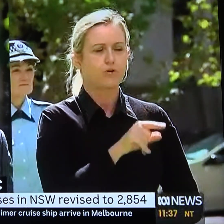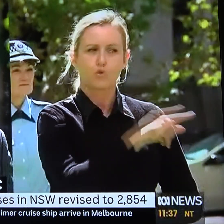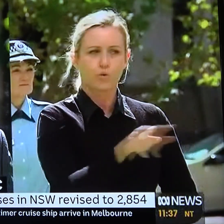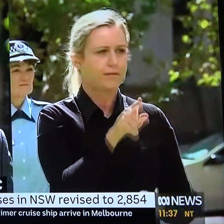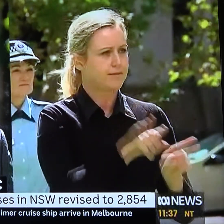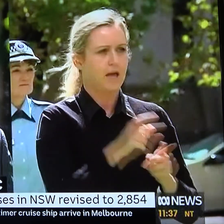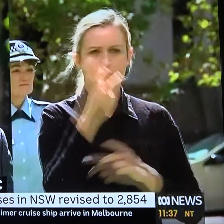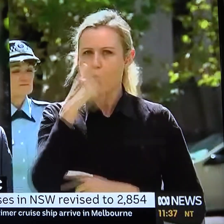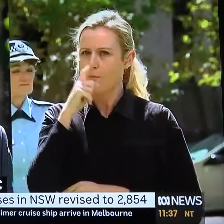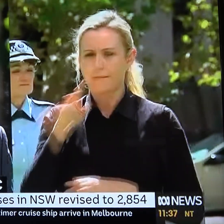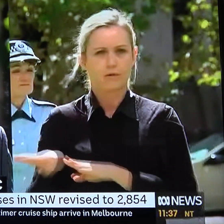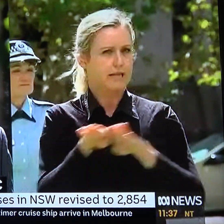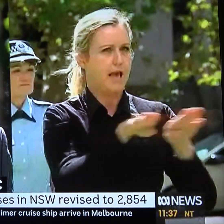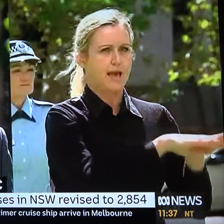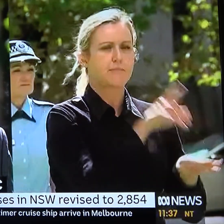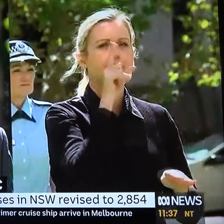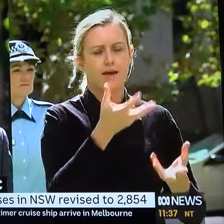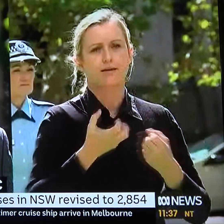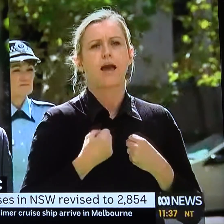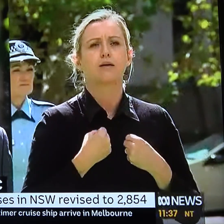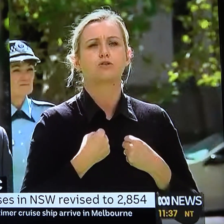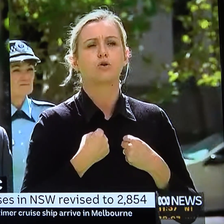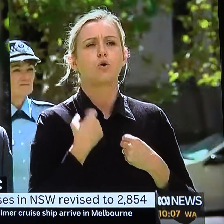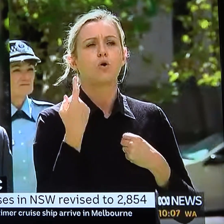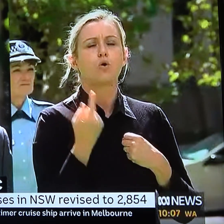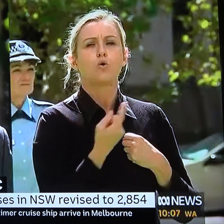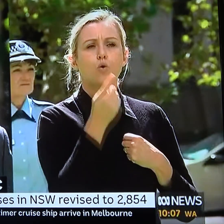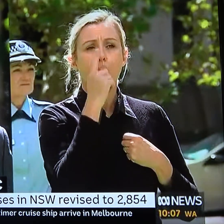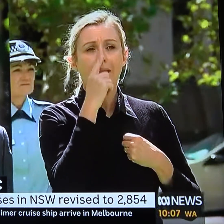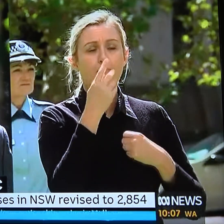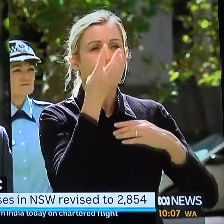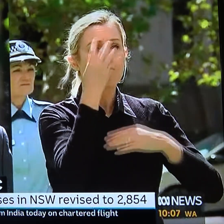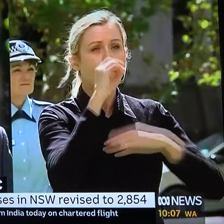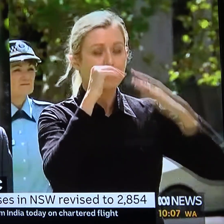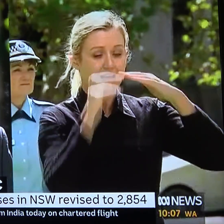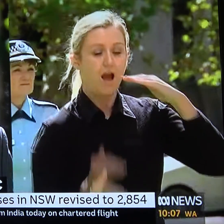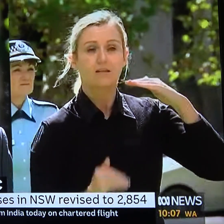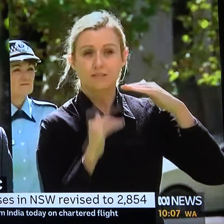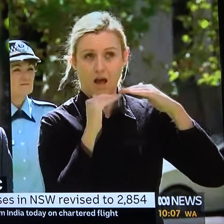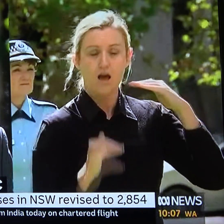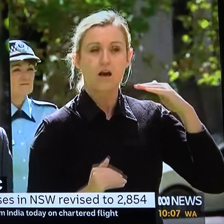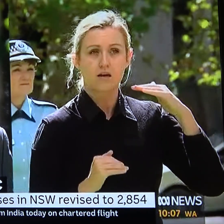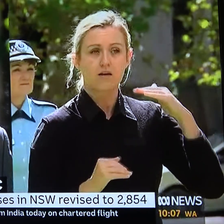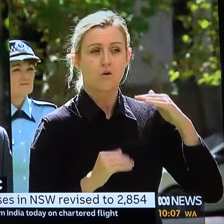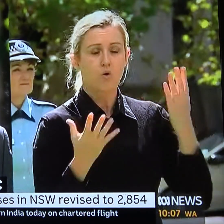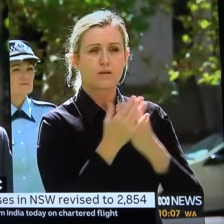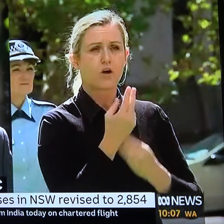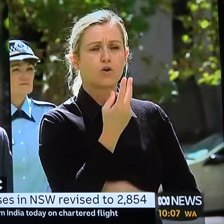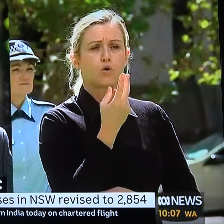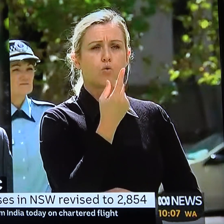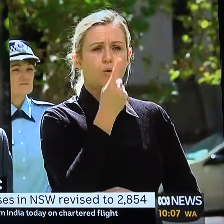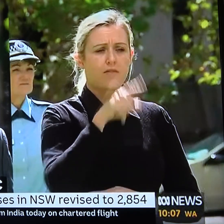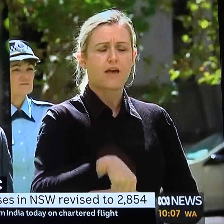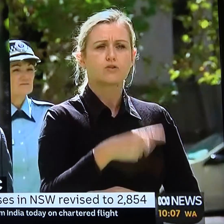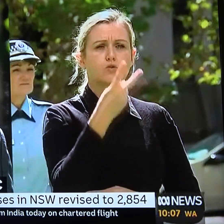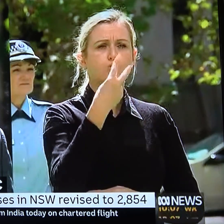are 1,206. So that represents 42% of all people. 42% of all people who have